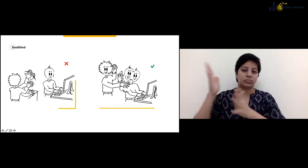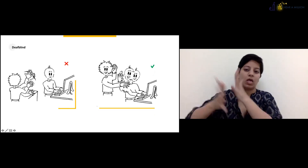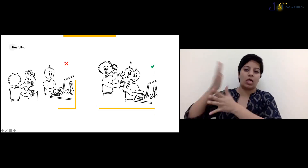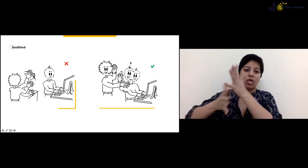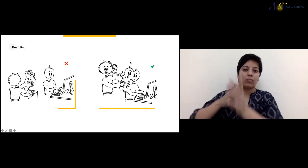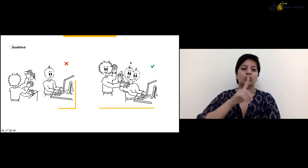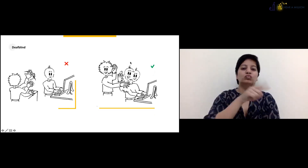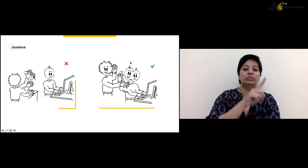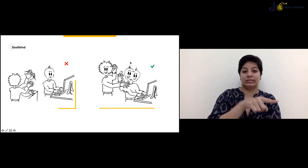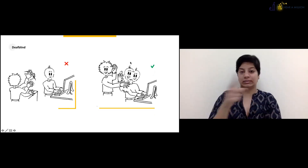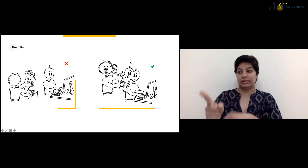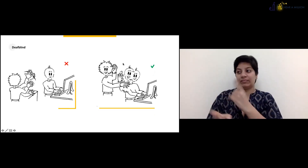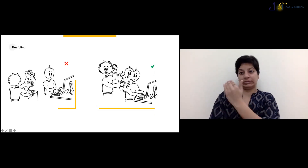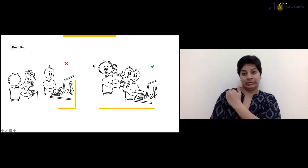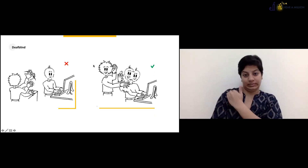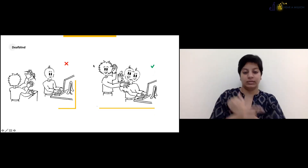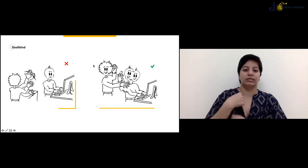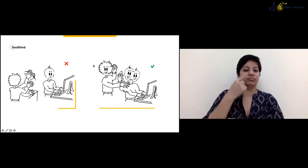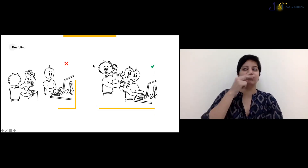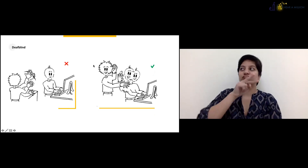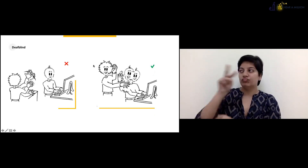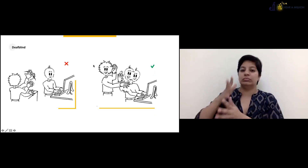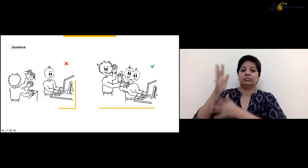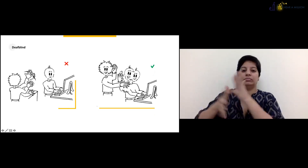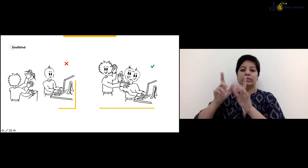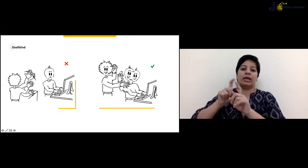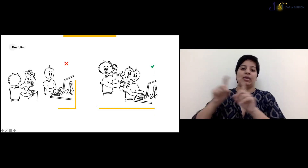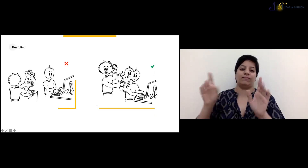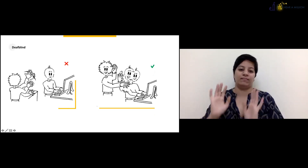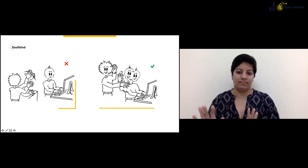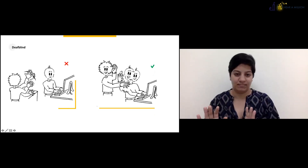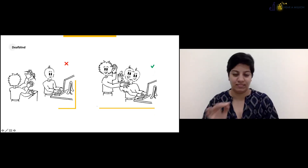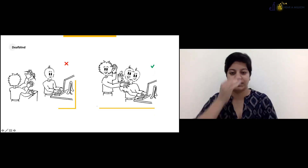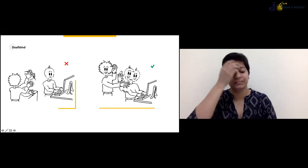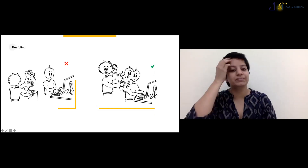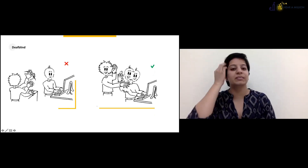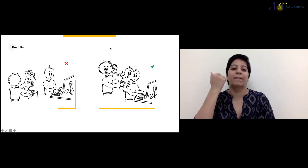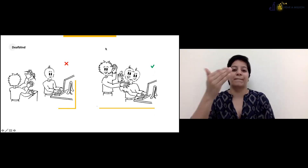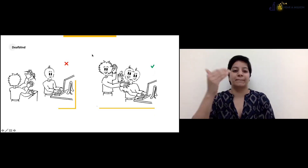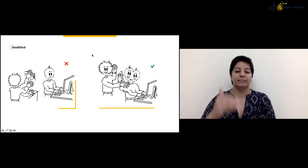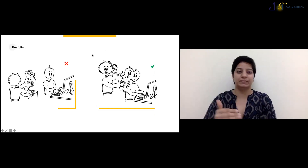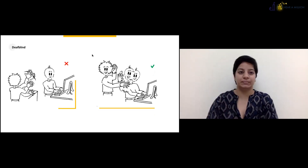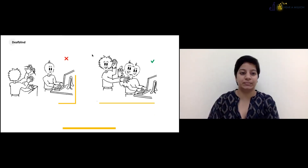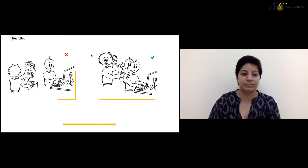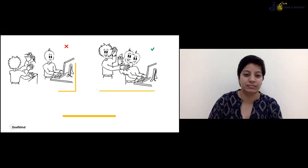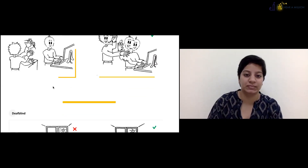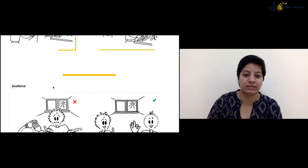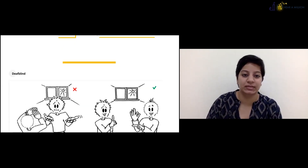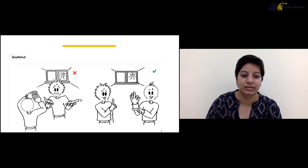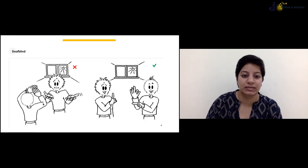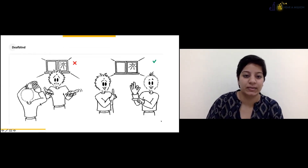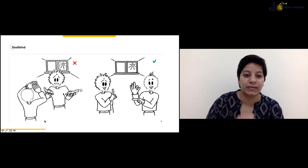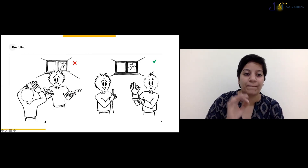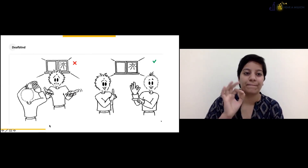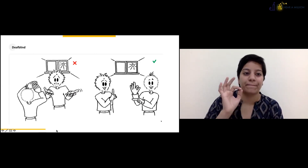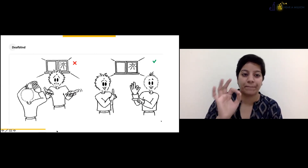shoulder. If the person will not tap on my shoulder, he is doing the sign, then I will not